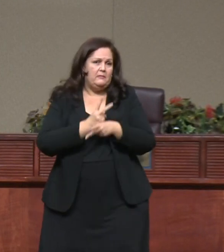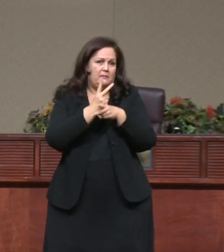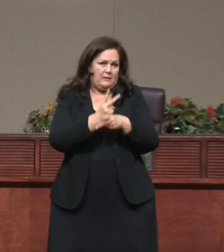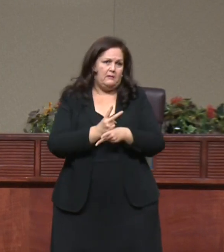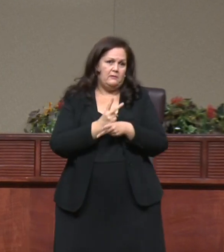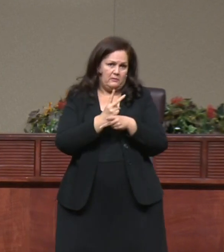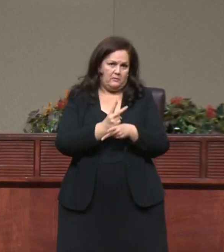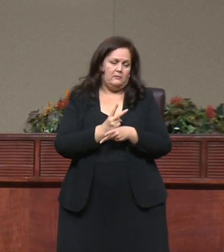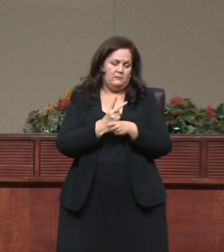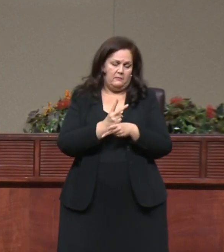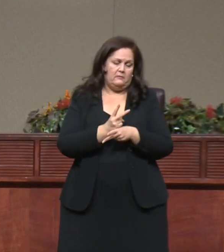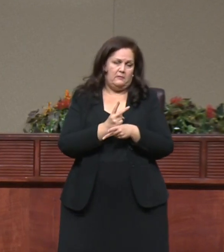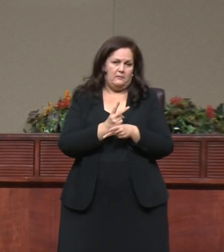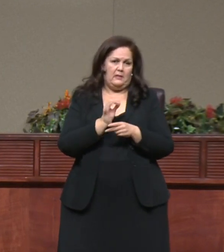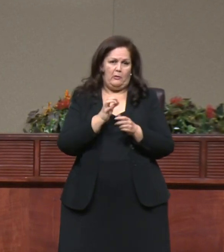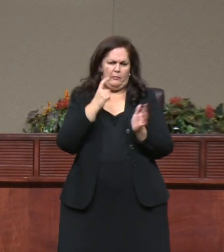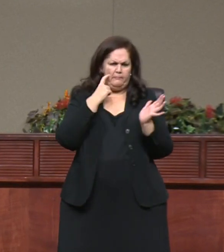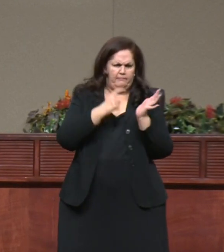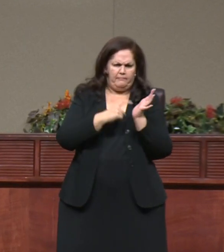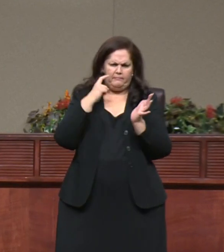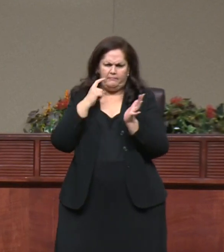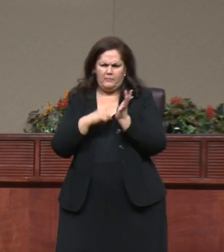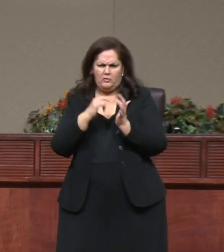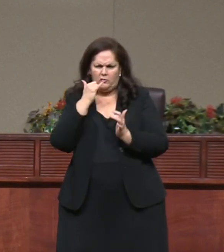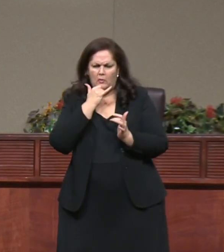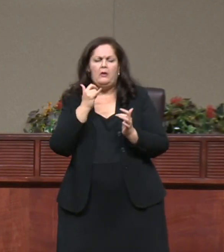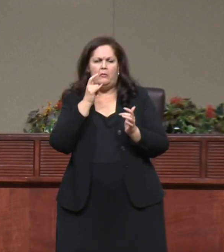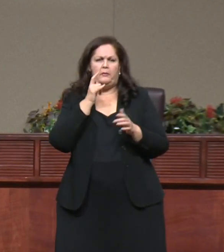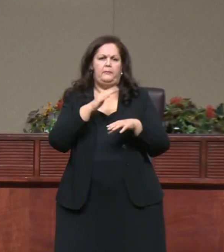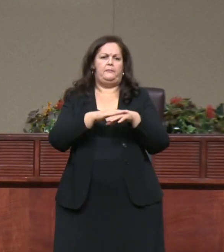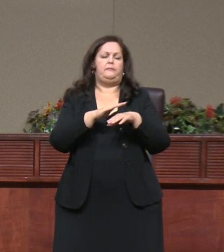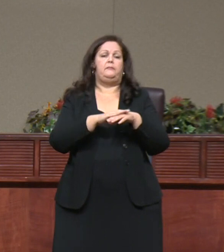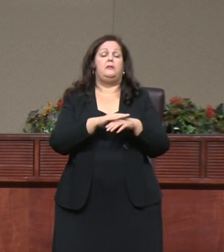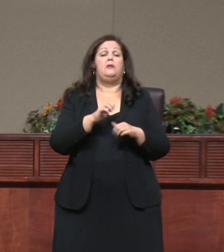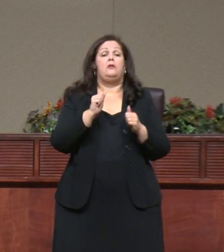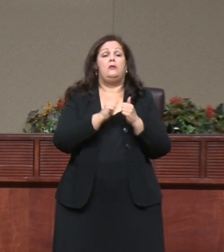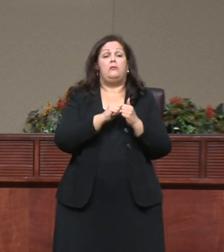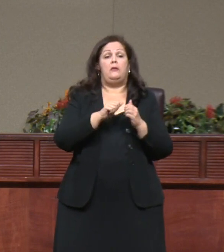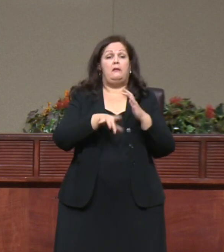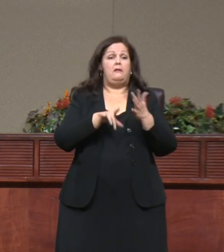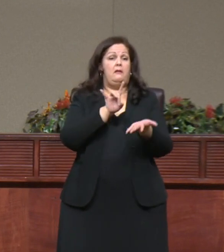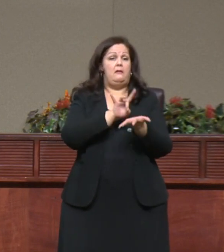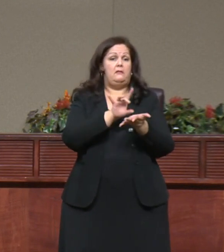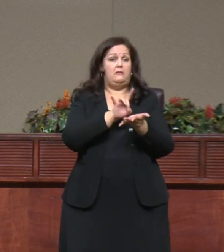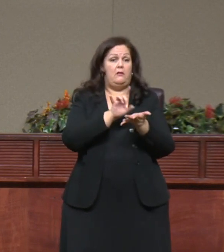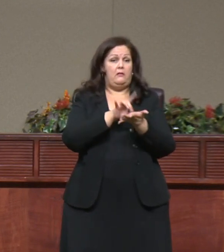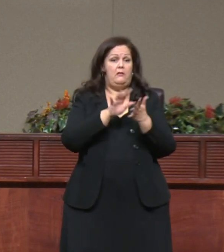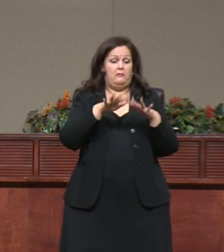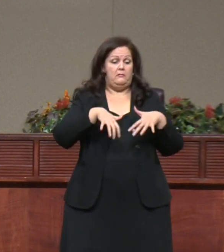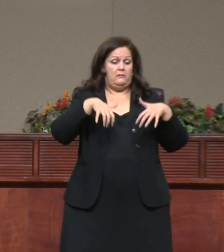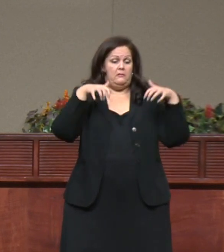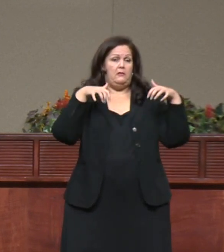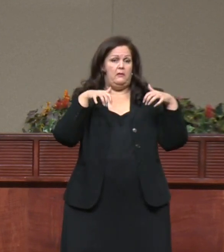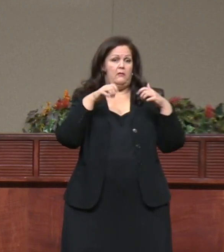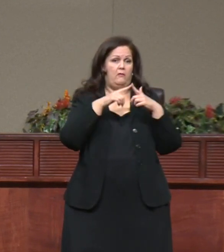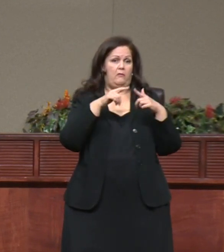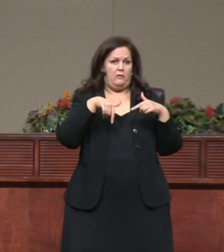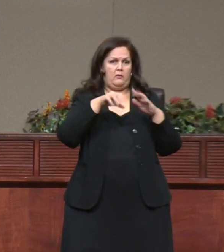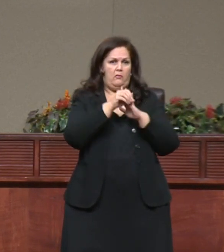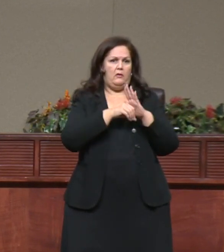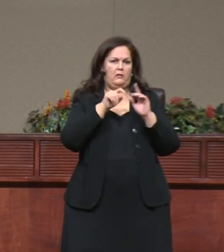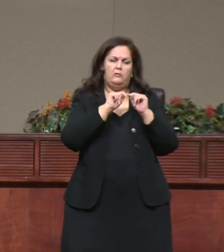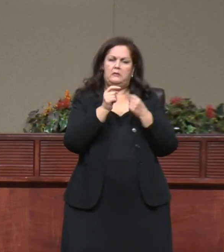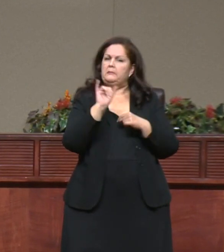stop if we see that things are not going the right way. With the soccer stadium for the Orlando team, it's the same. We visited, we made